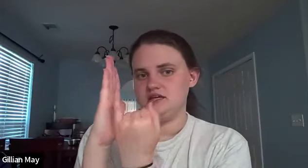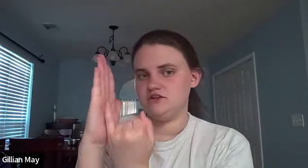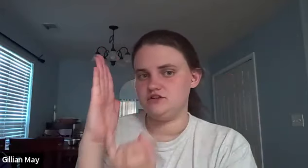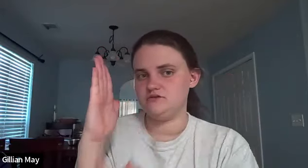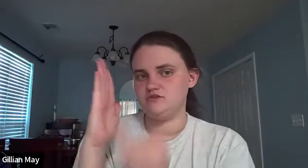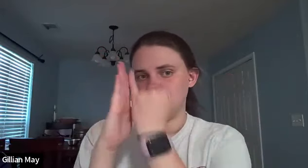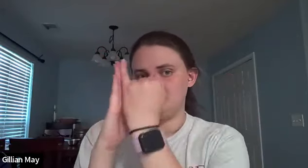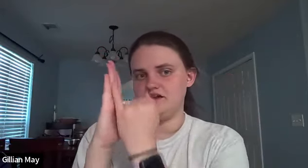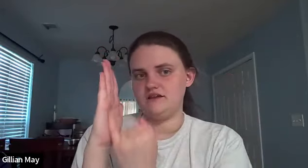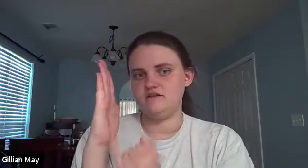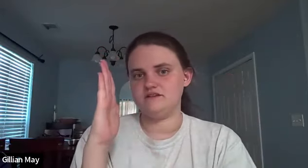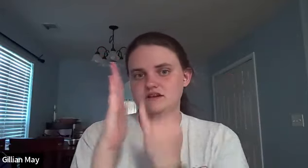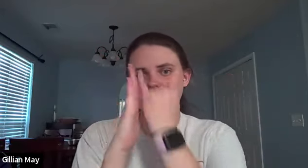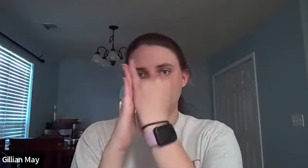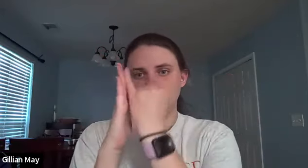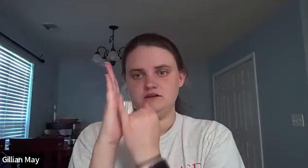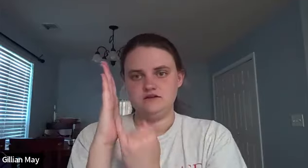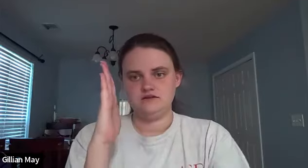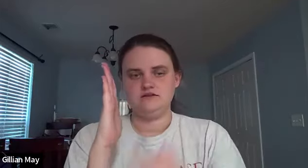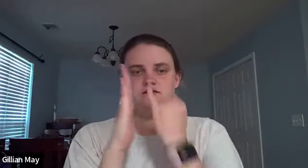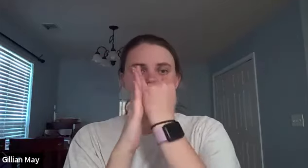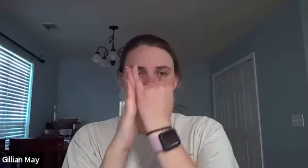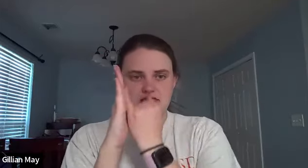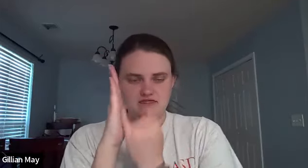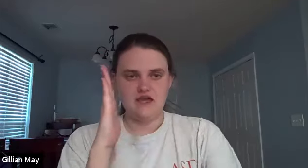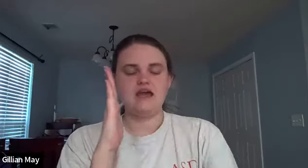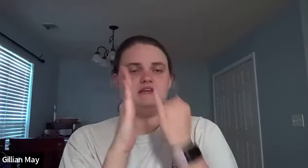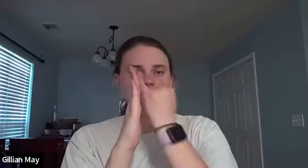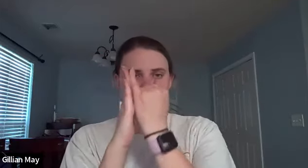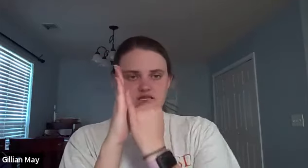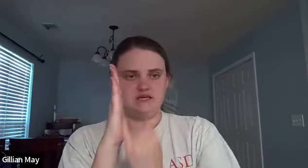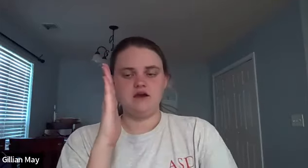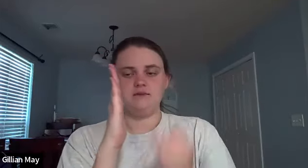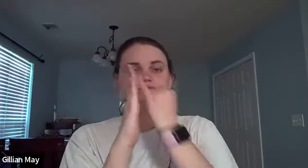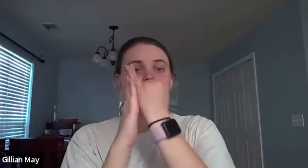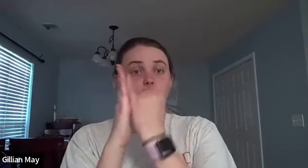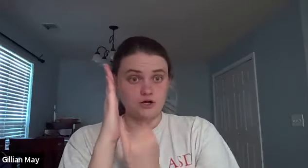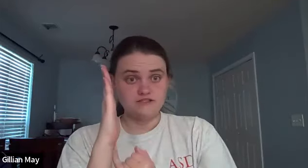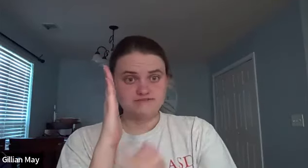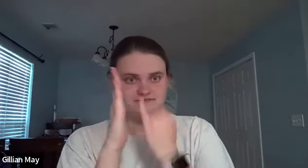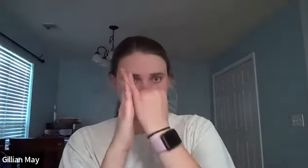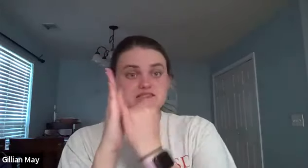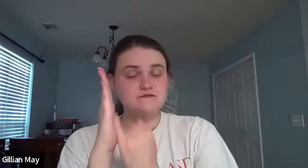pinky do a squiggly line on the side. And that will be art. So this is time for